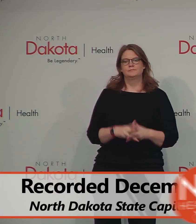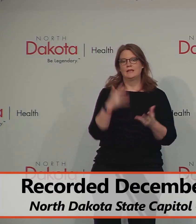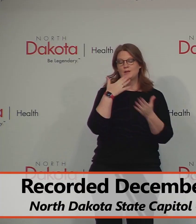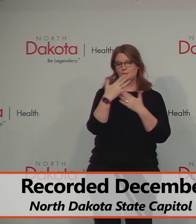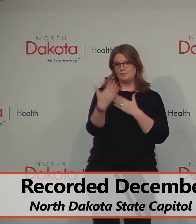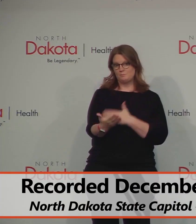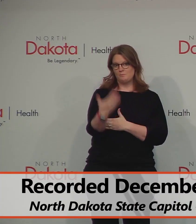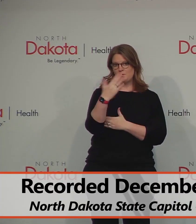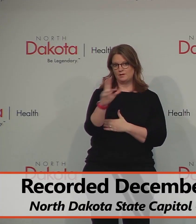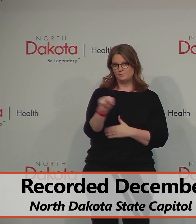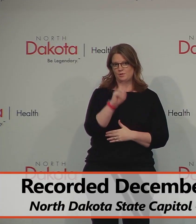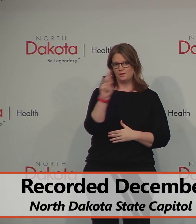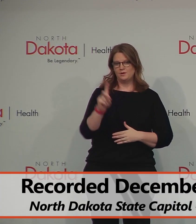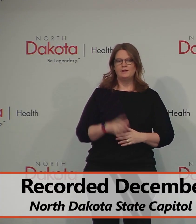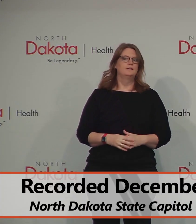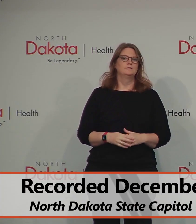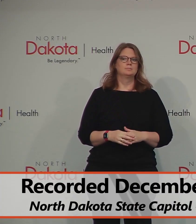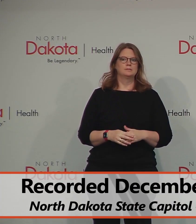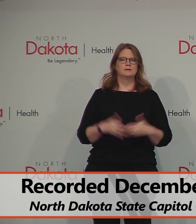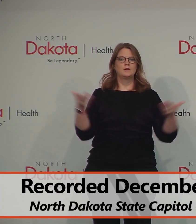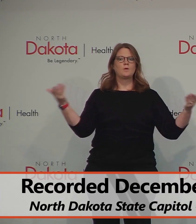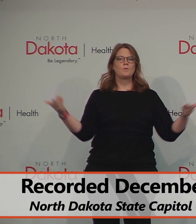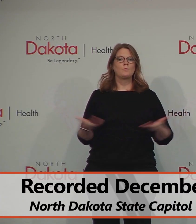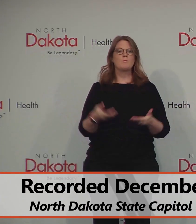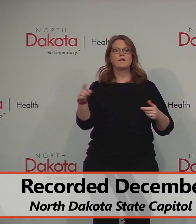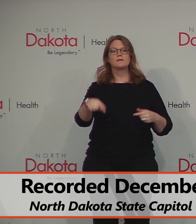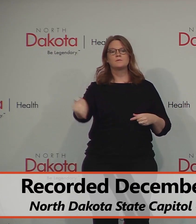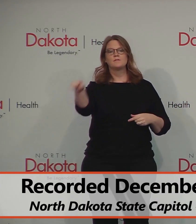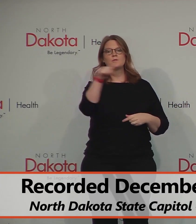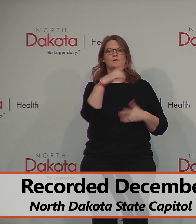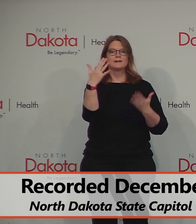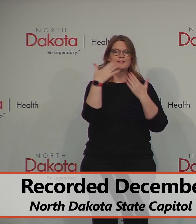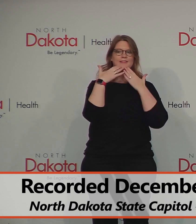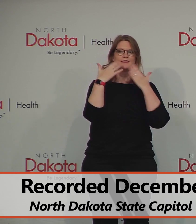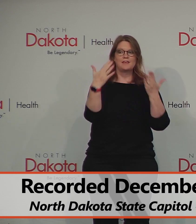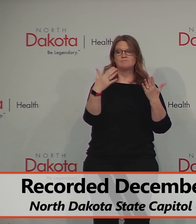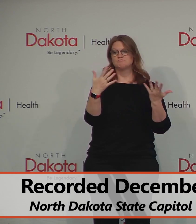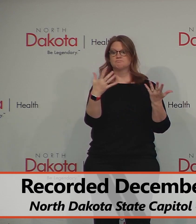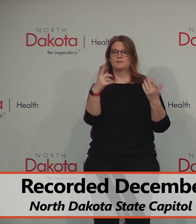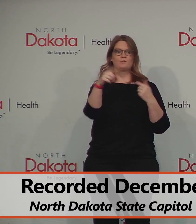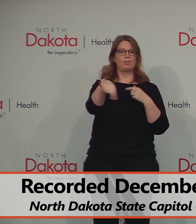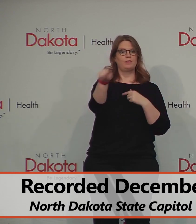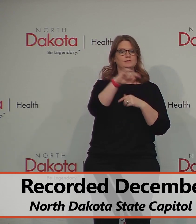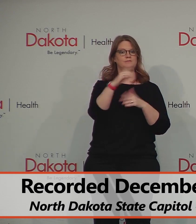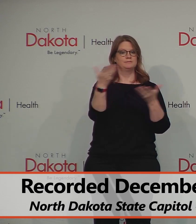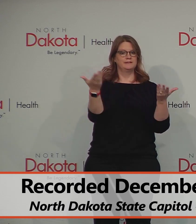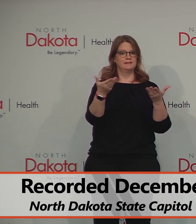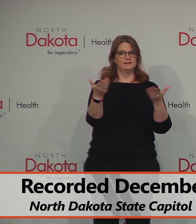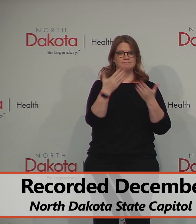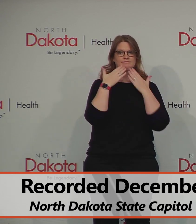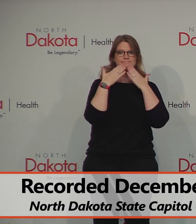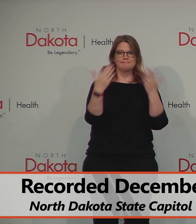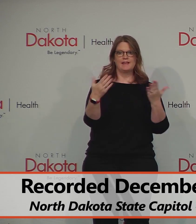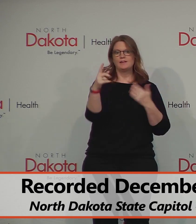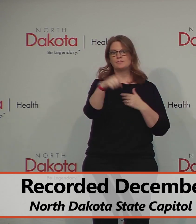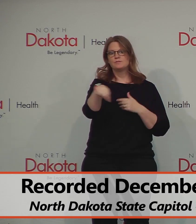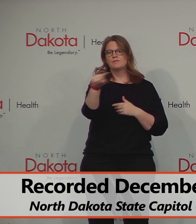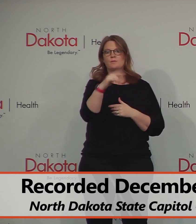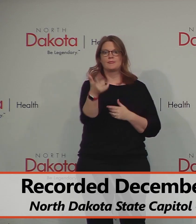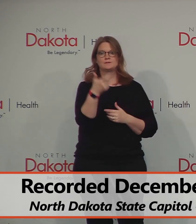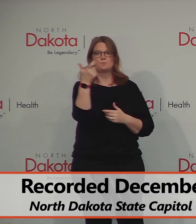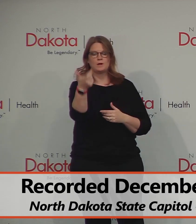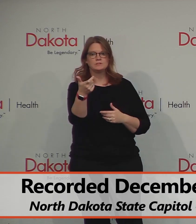Morning, North Dakota. Welcome, everybody. Thank you for being those that are here from the media in person. Thanks for everybody who's tuning in